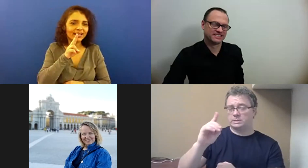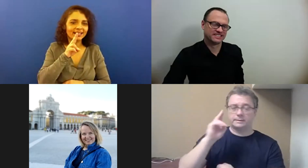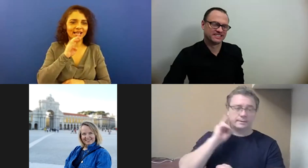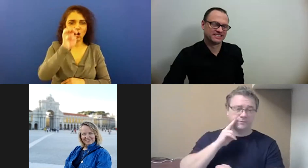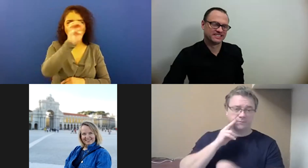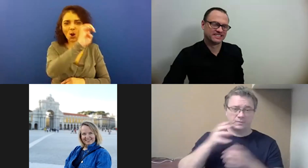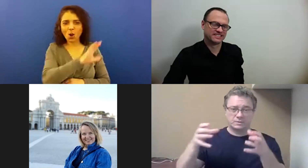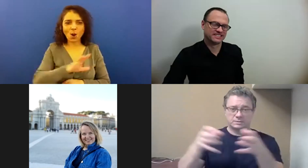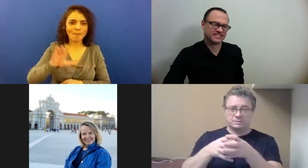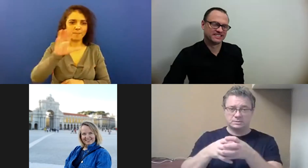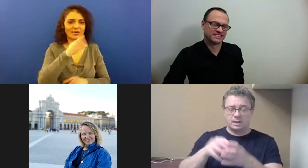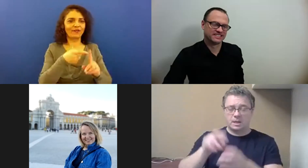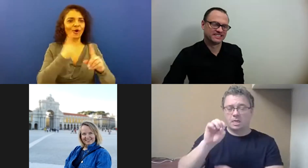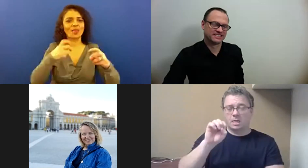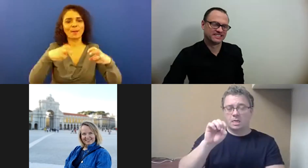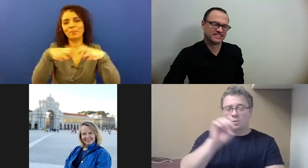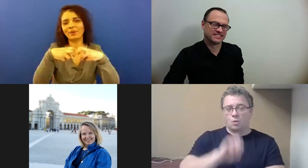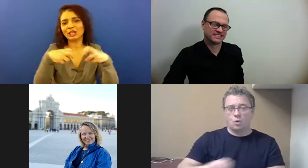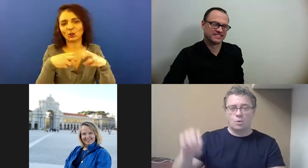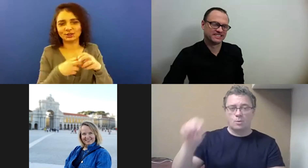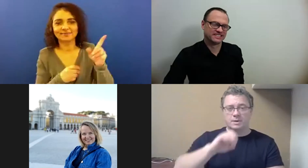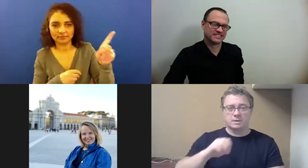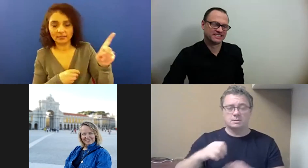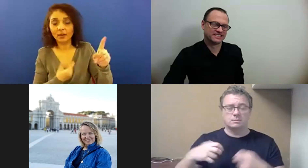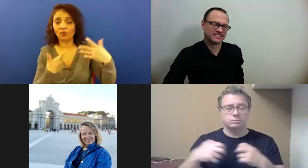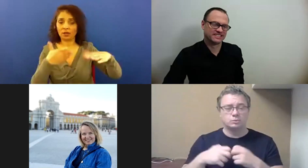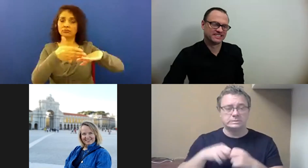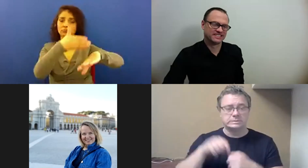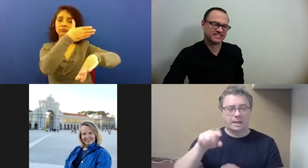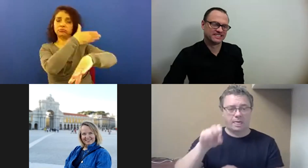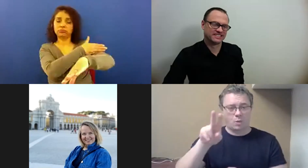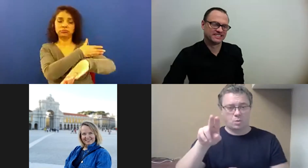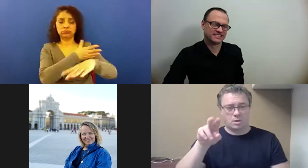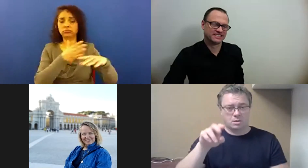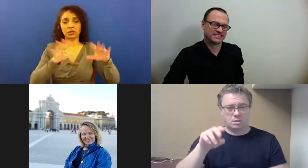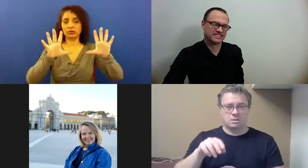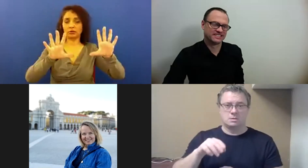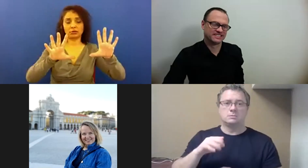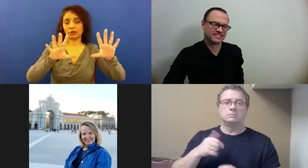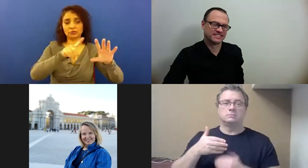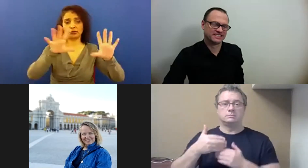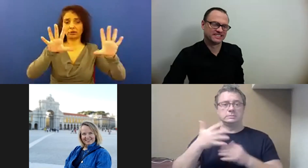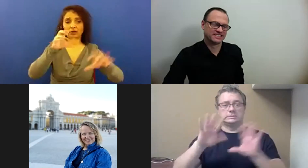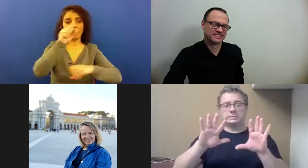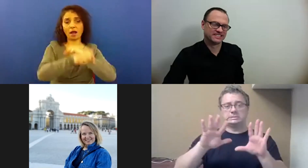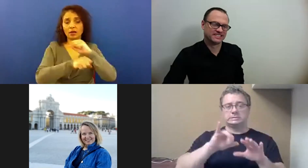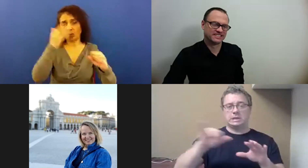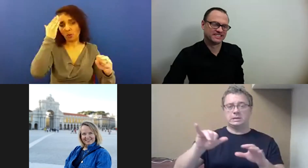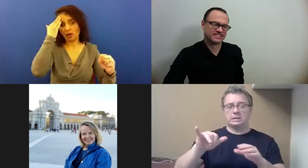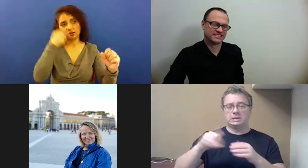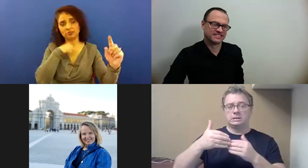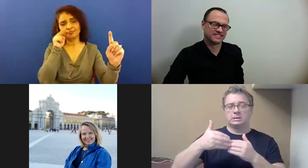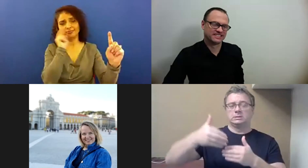And I've always been thinking about the EUD, the European Union of the Deaf, with their headquarters in Brussels.